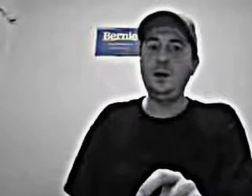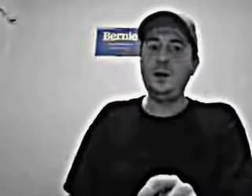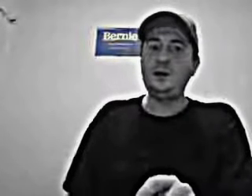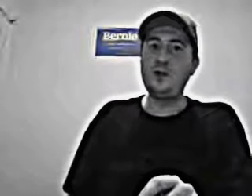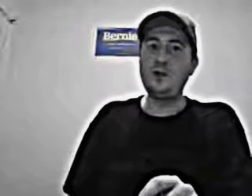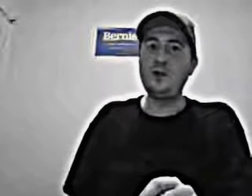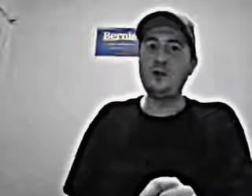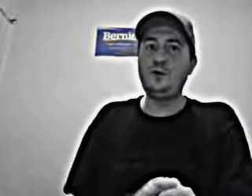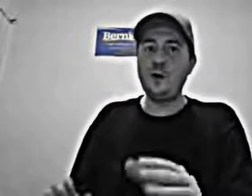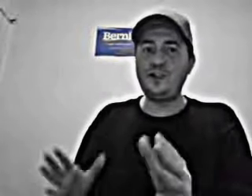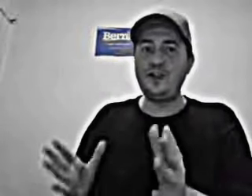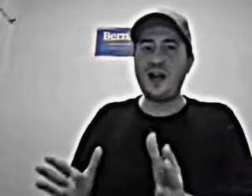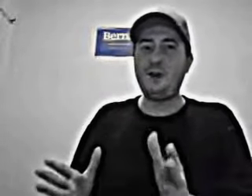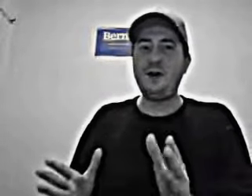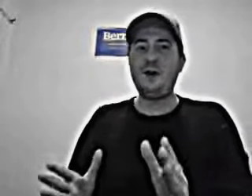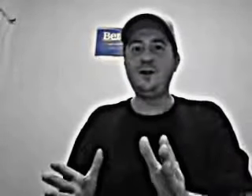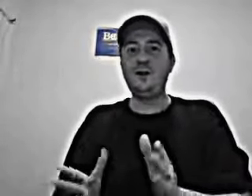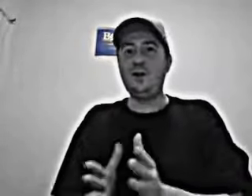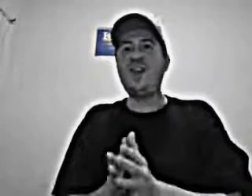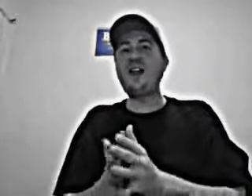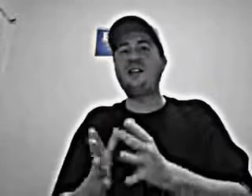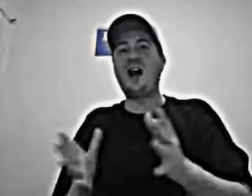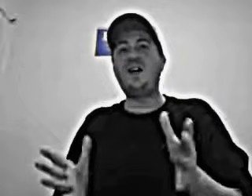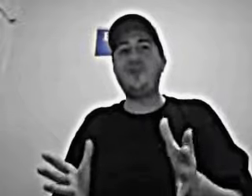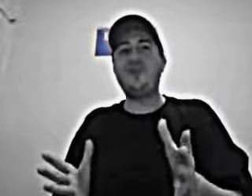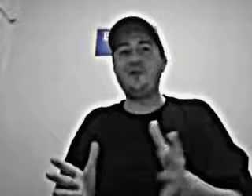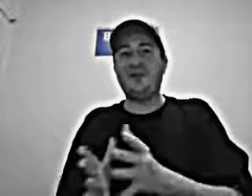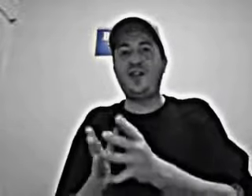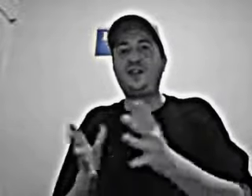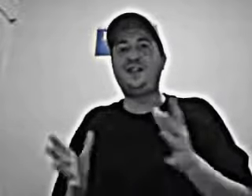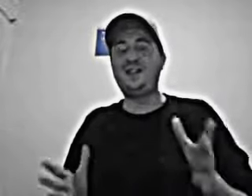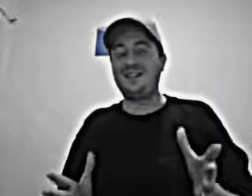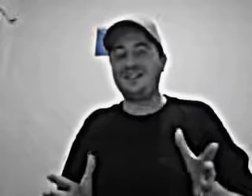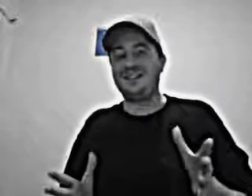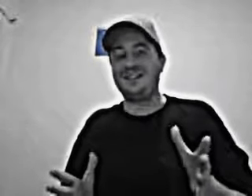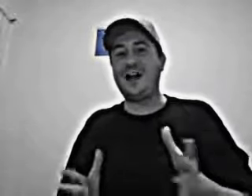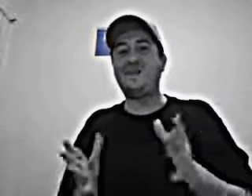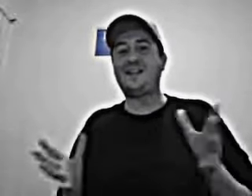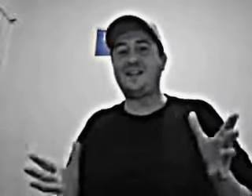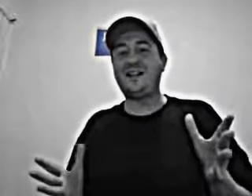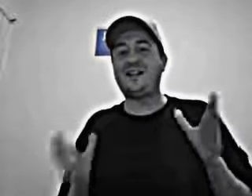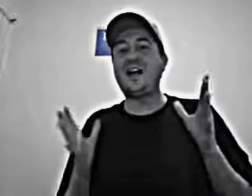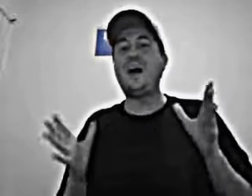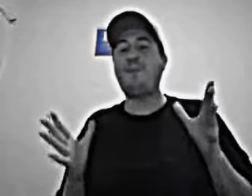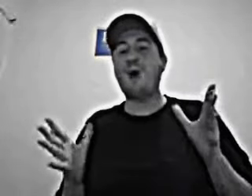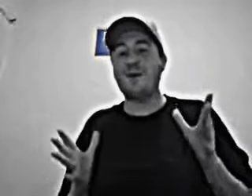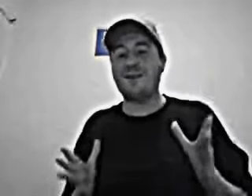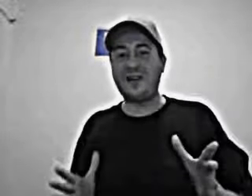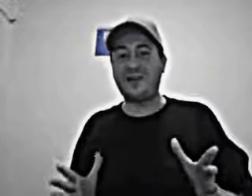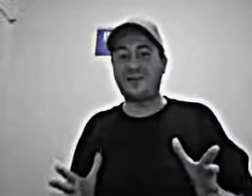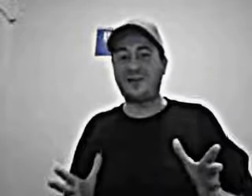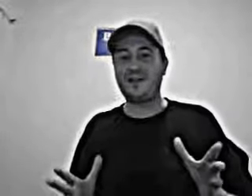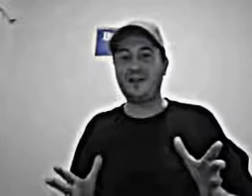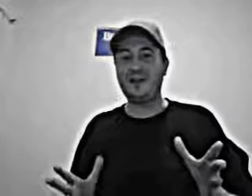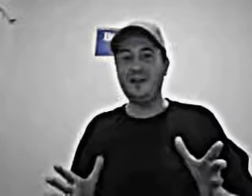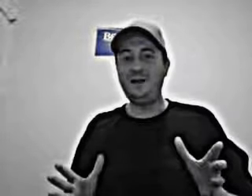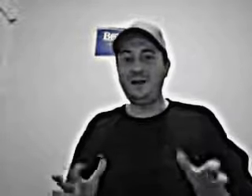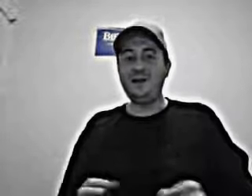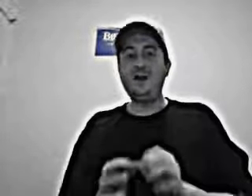so Tulsi Gabbard you would think it's obvious you would think that this is common sense stop arming terrorists so